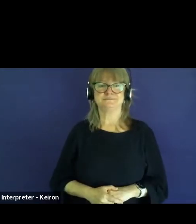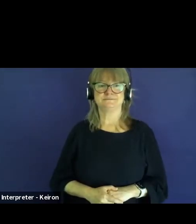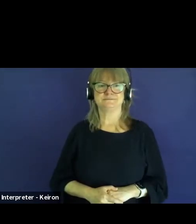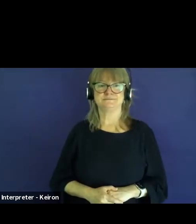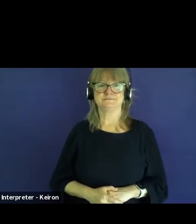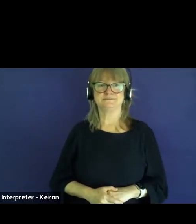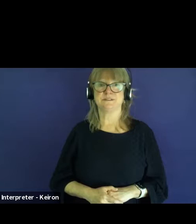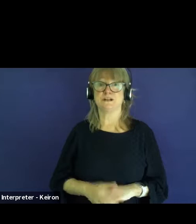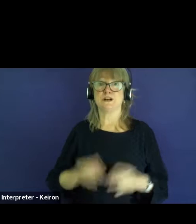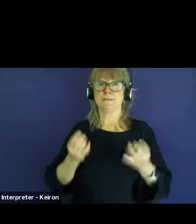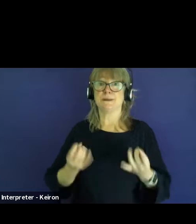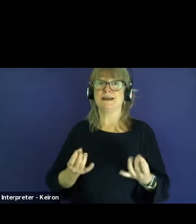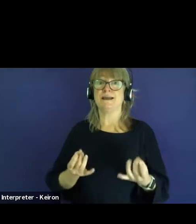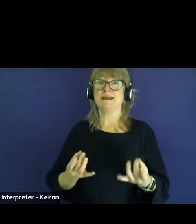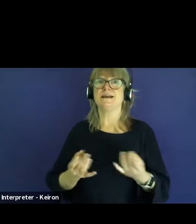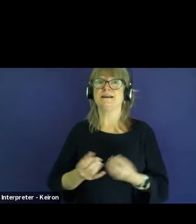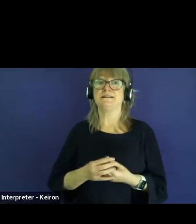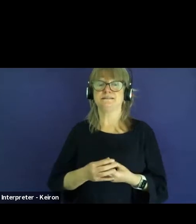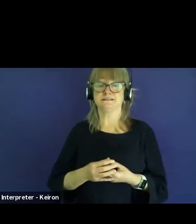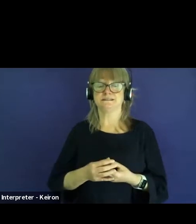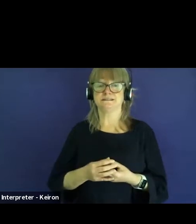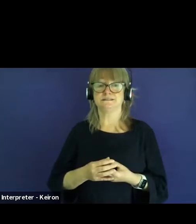Get ourselves ready.